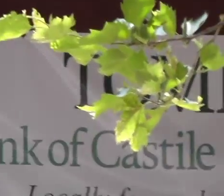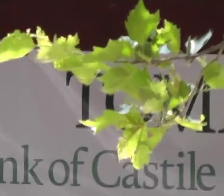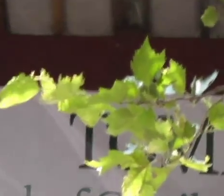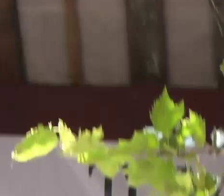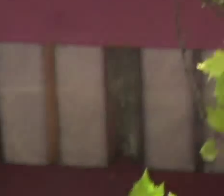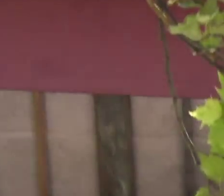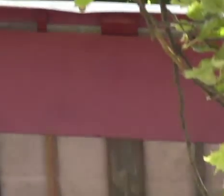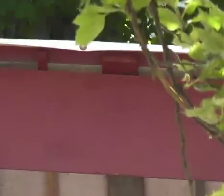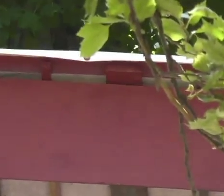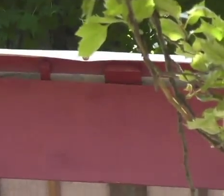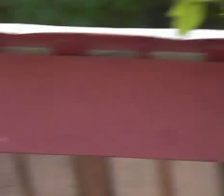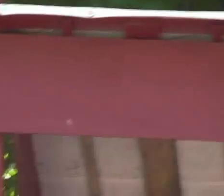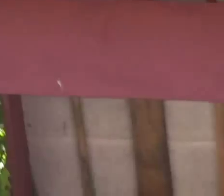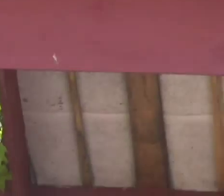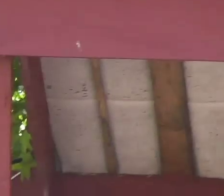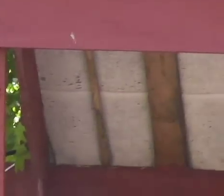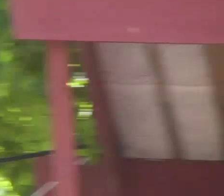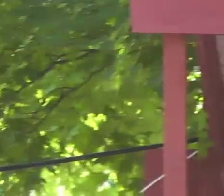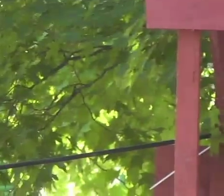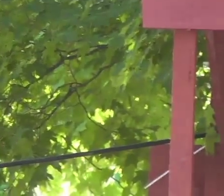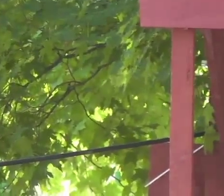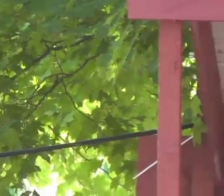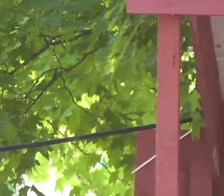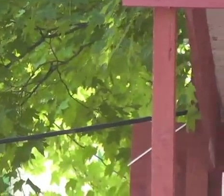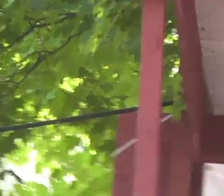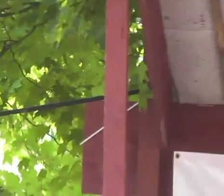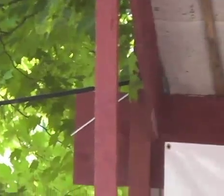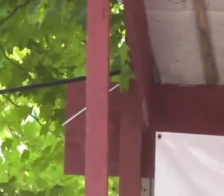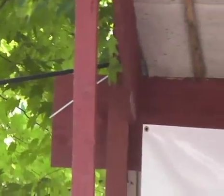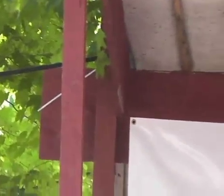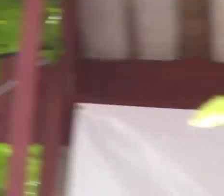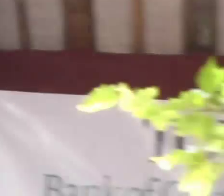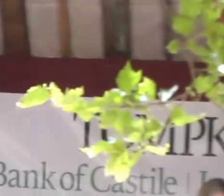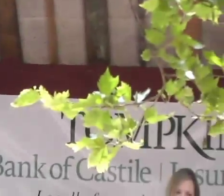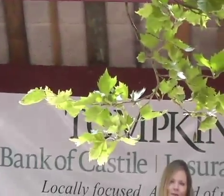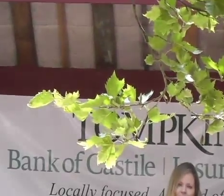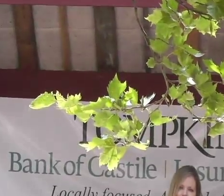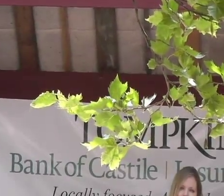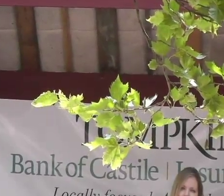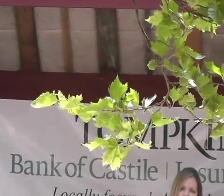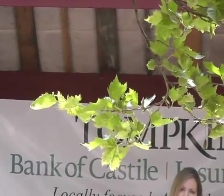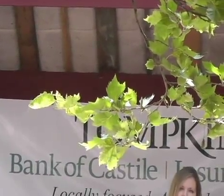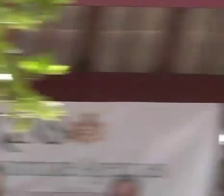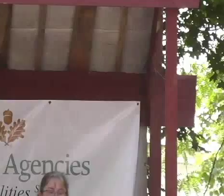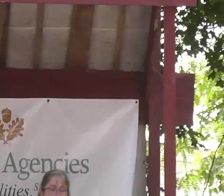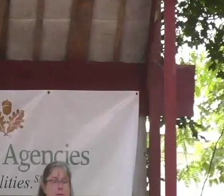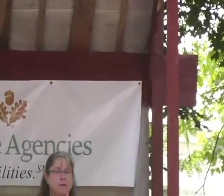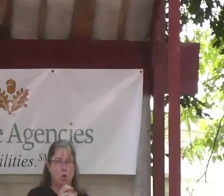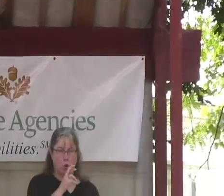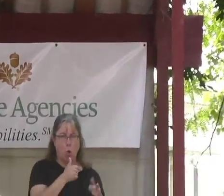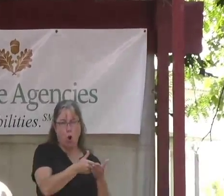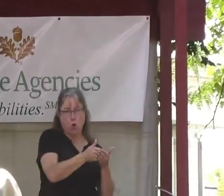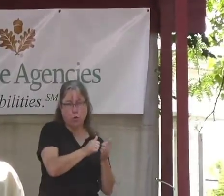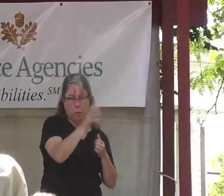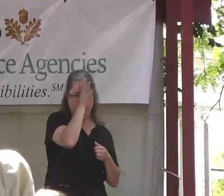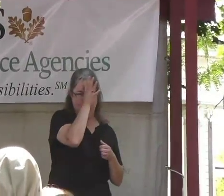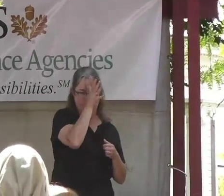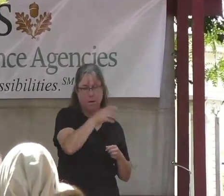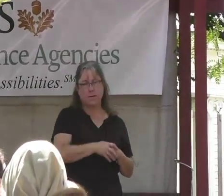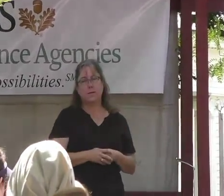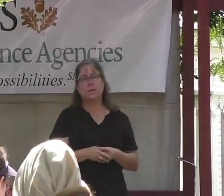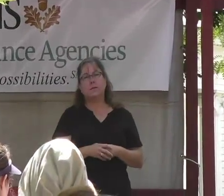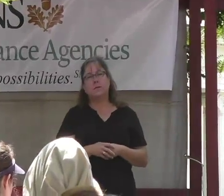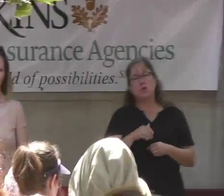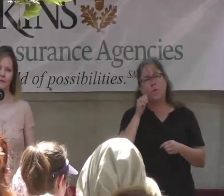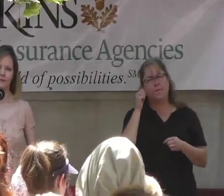Laura had said was always closer to Ma, and she was always closer to Pa, and there's a few references in the series as you were growing up. I was